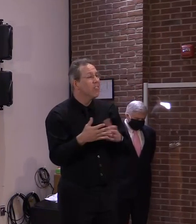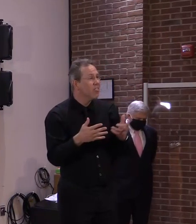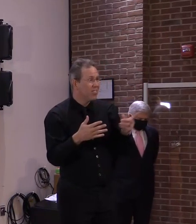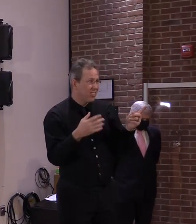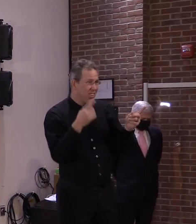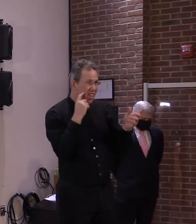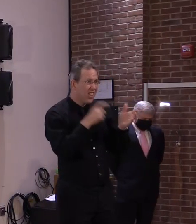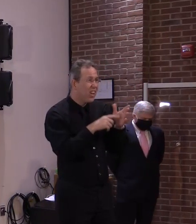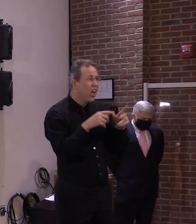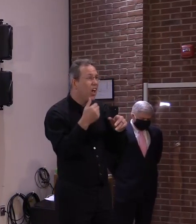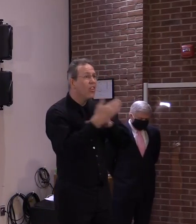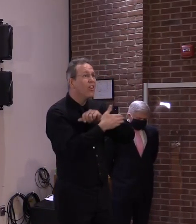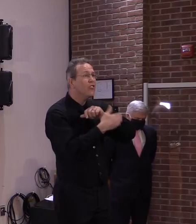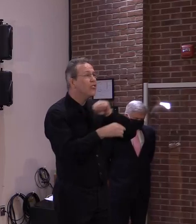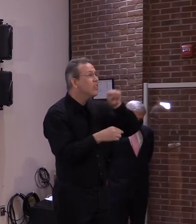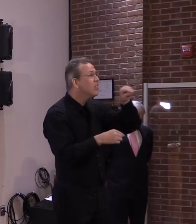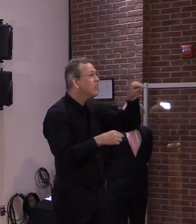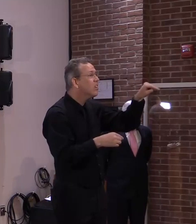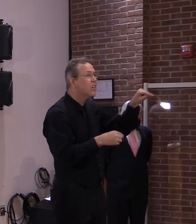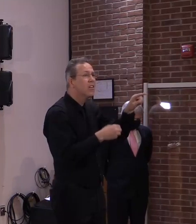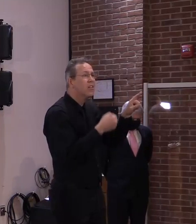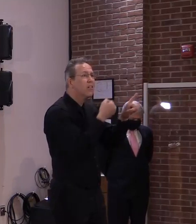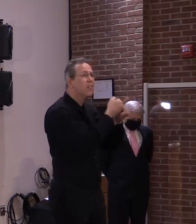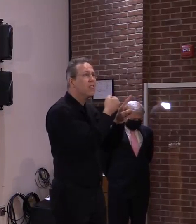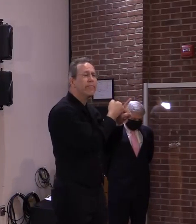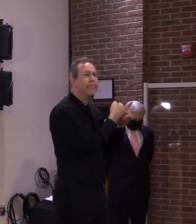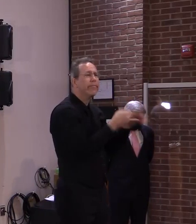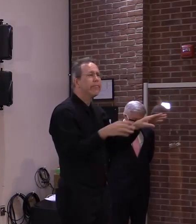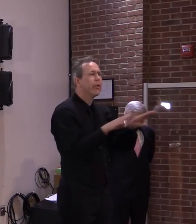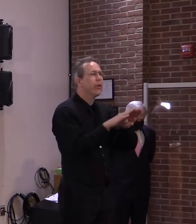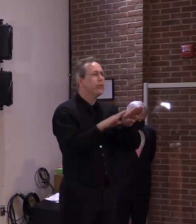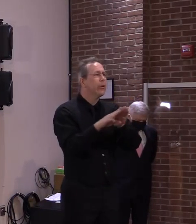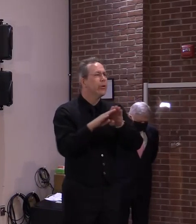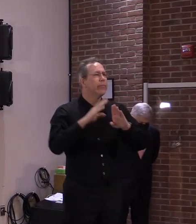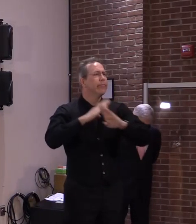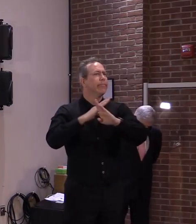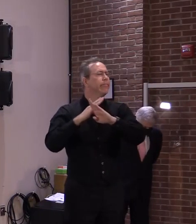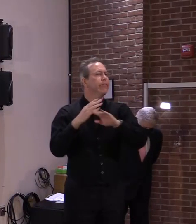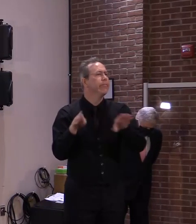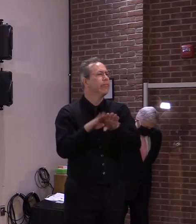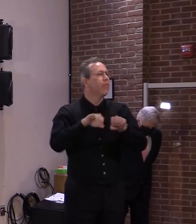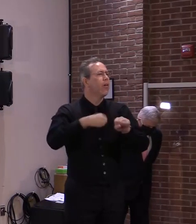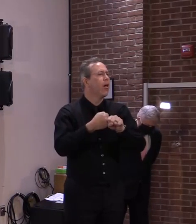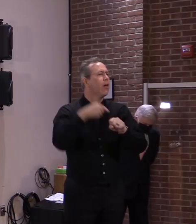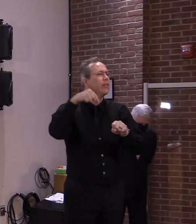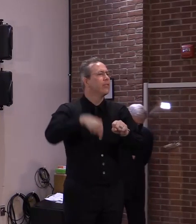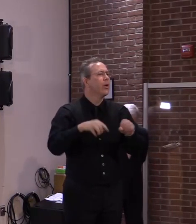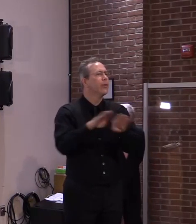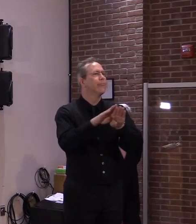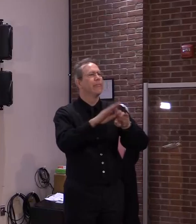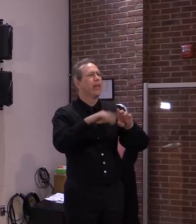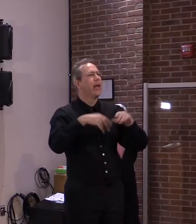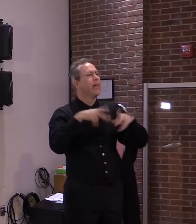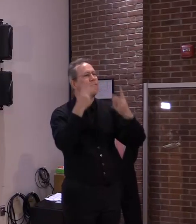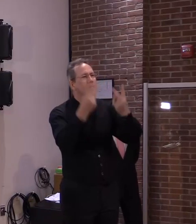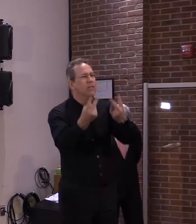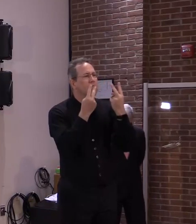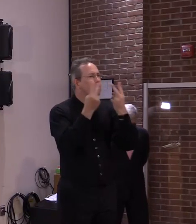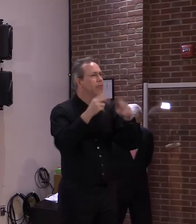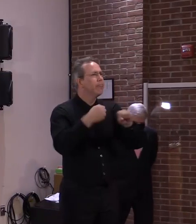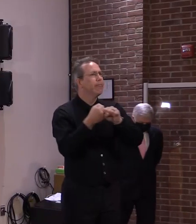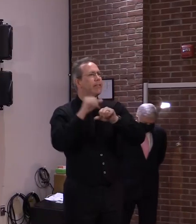cases pretty quickly. If people really can't interact with one another, they don't have the ability to transmit the virus gets